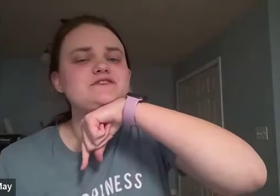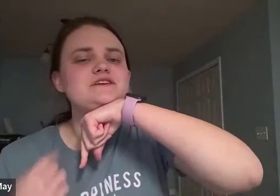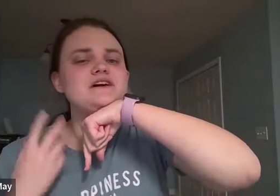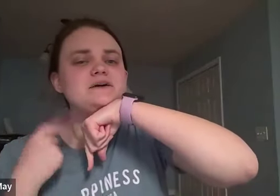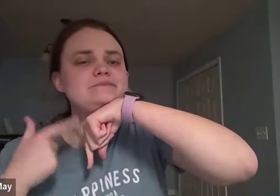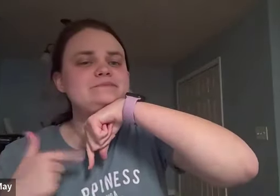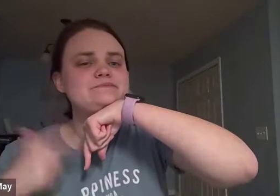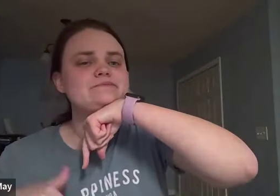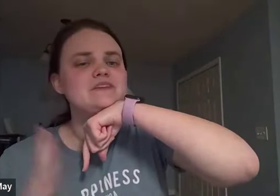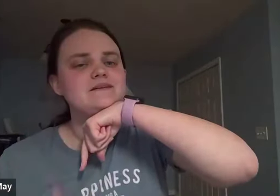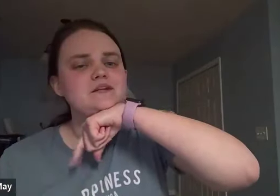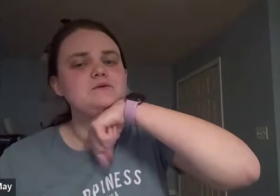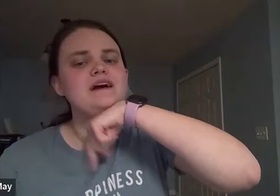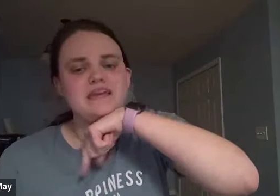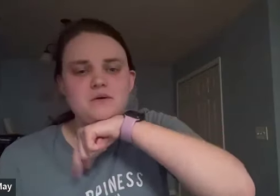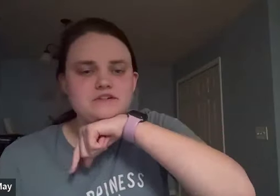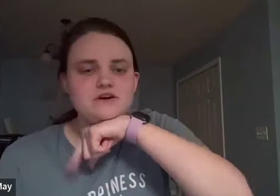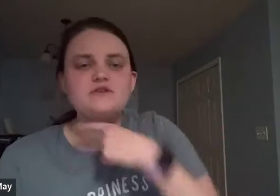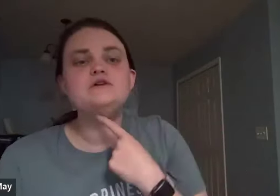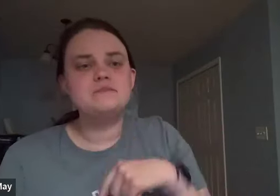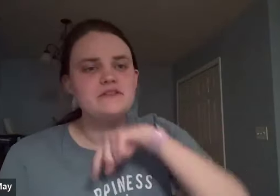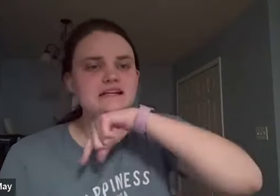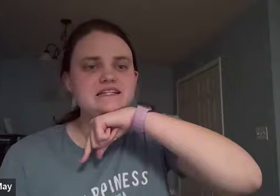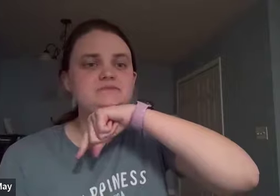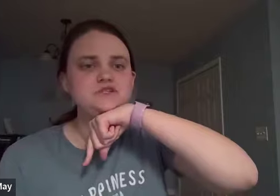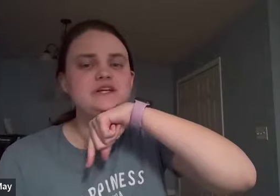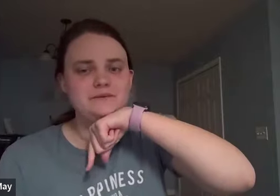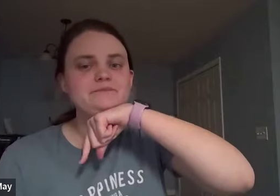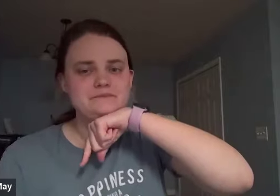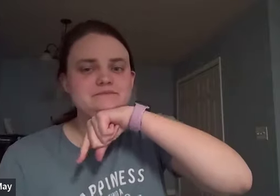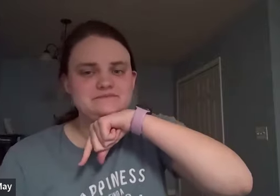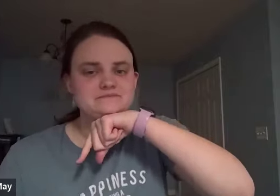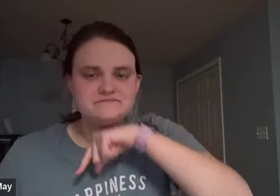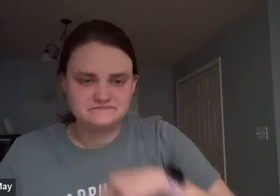for the I can't remember what it's called. The little red part that hangs down. Turkey.